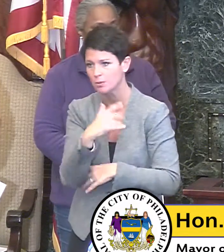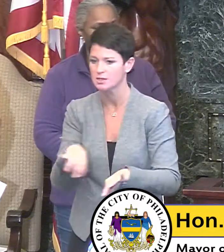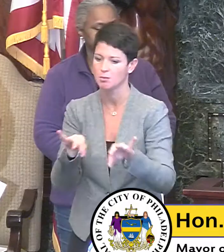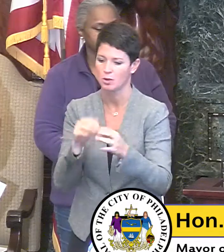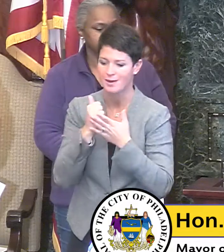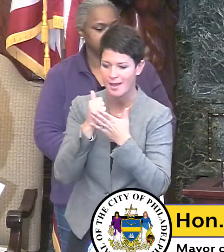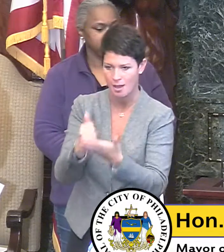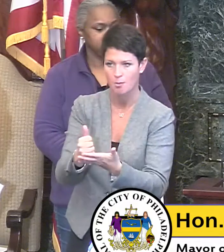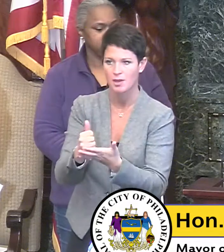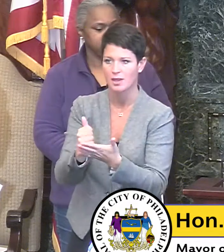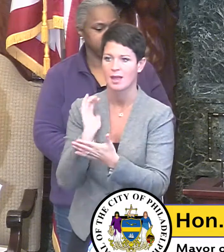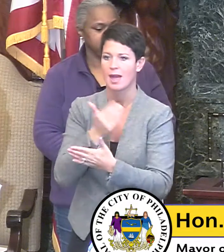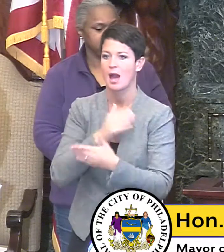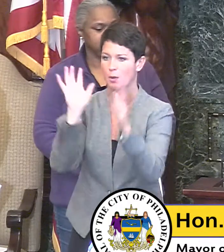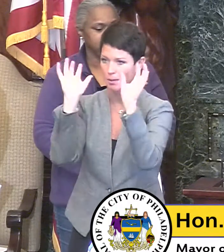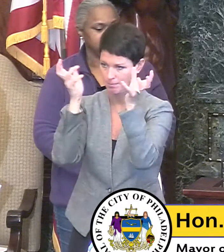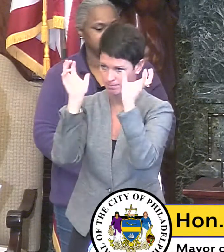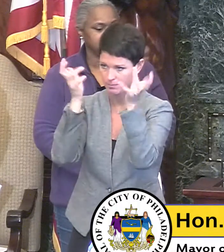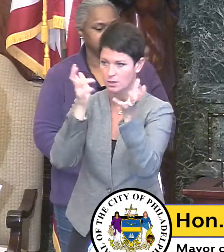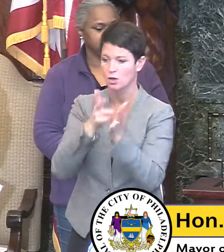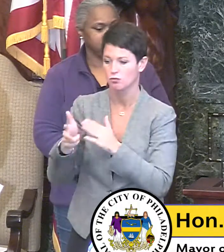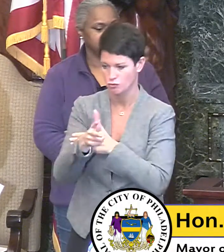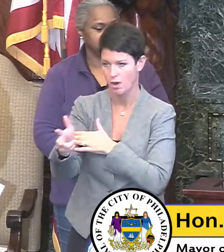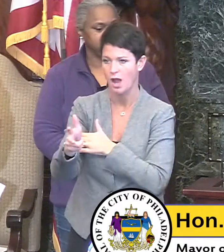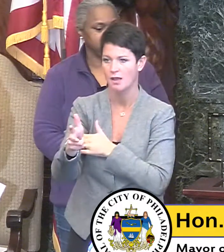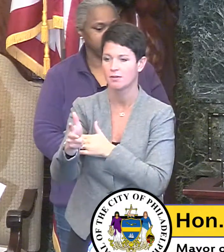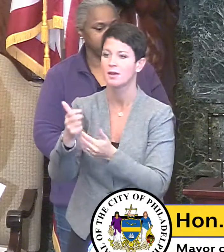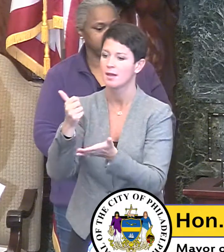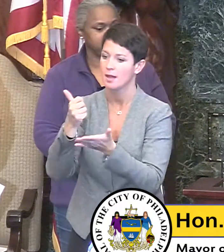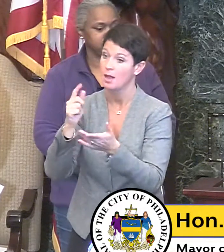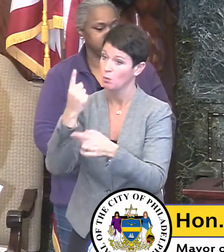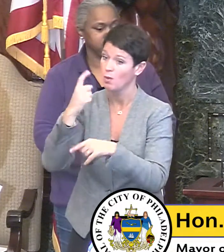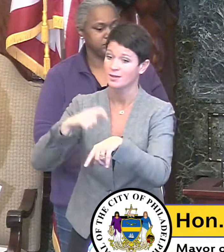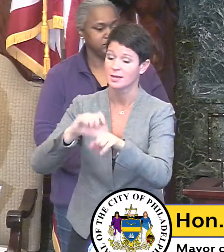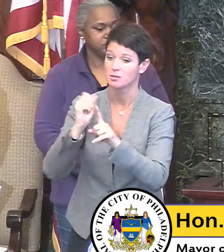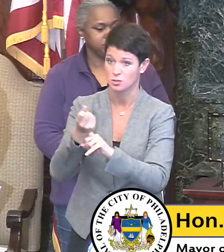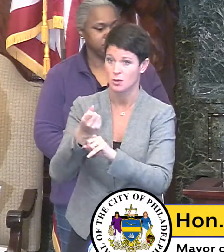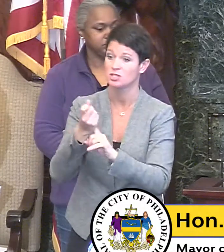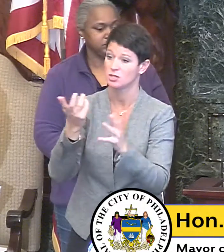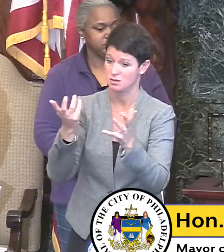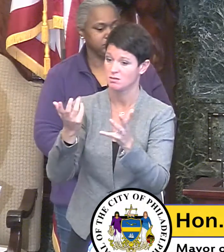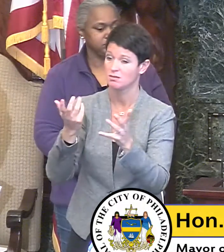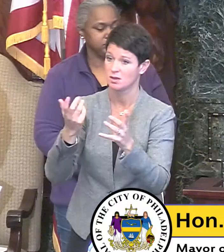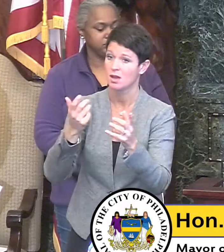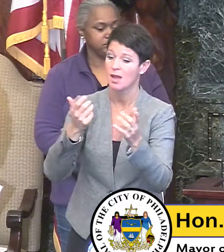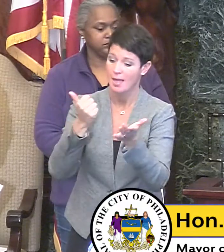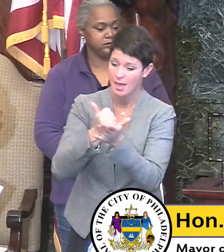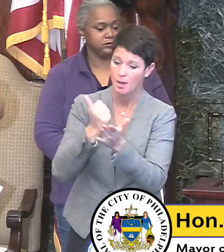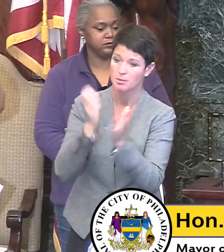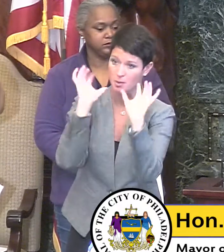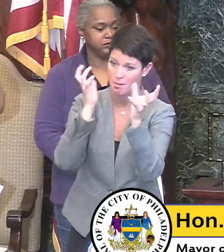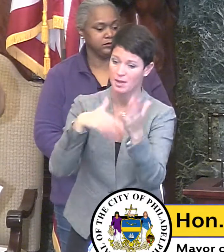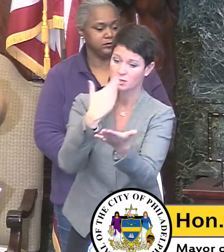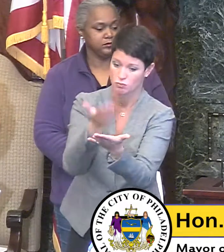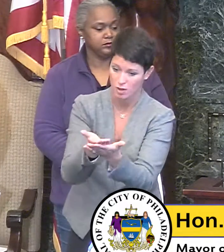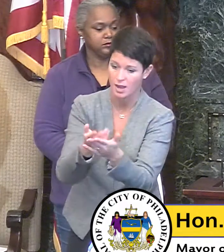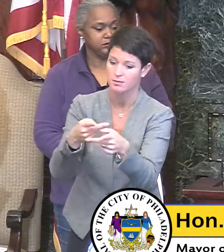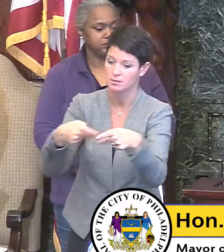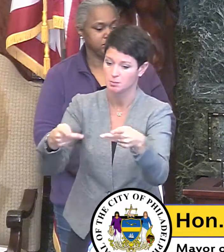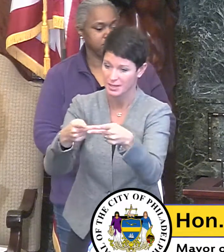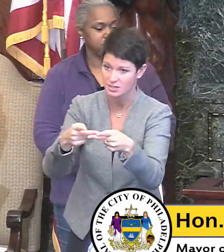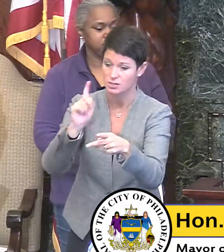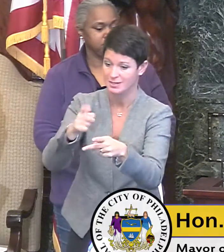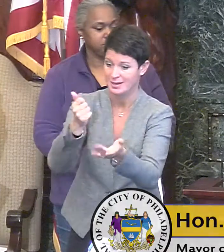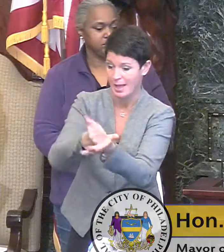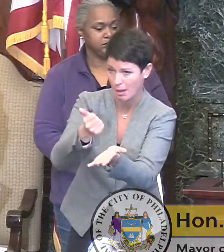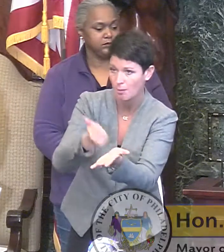helping our medic units and created a situation to get to our paramedics to locations where people had needed service quickly,